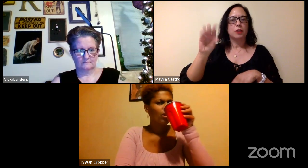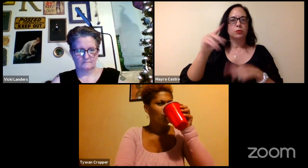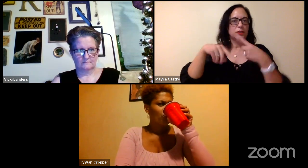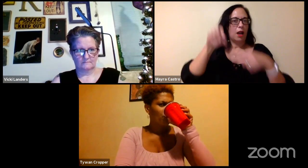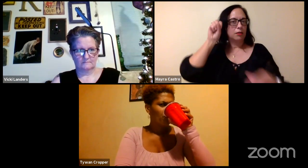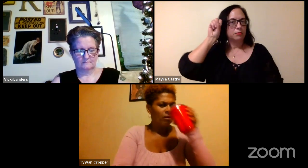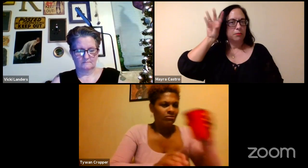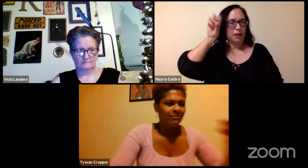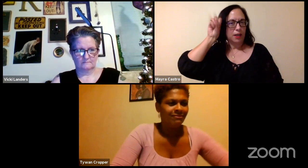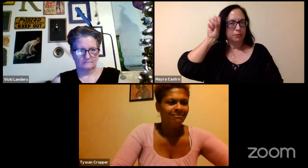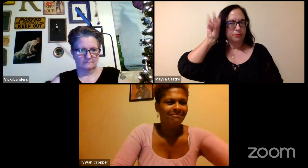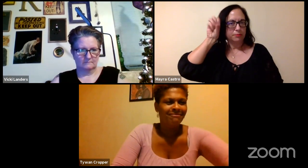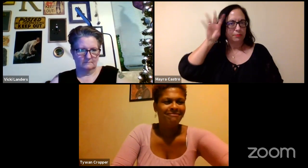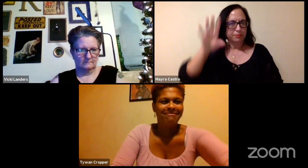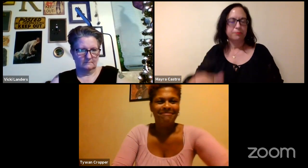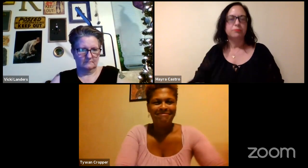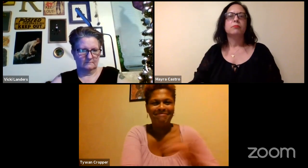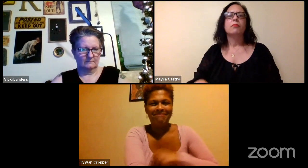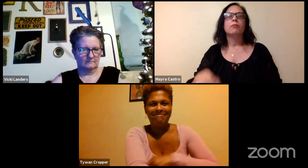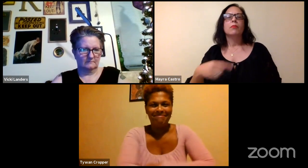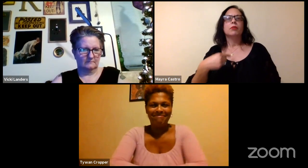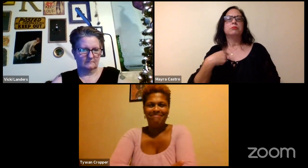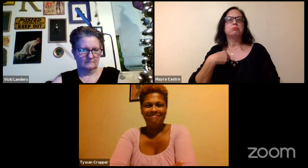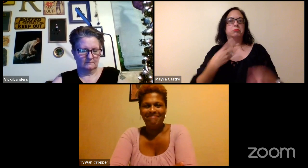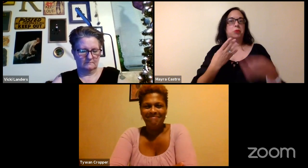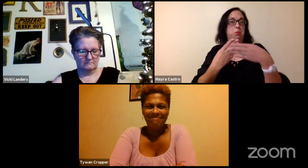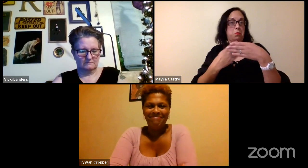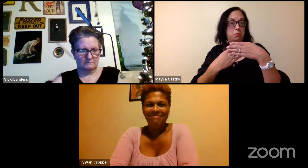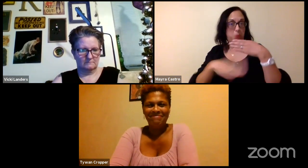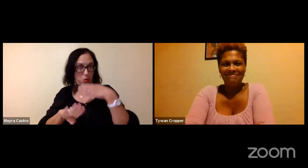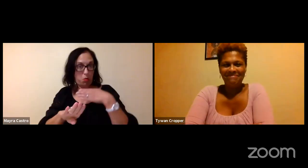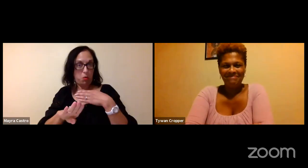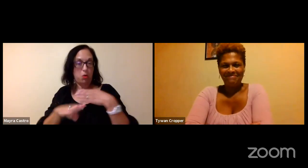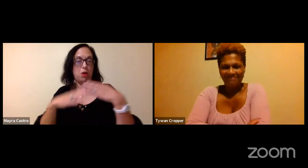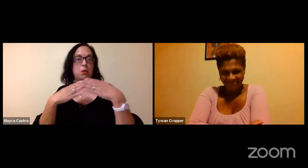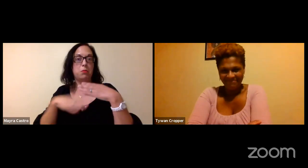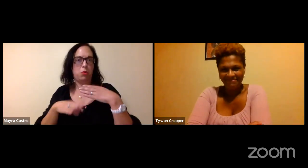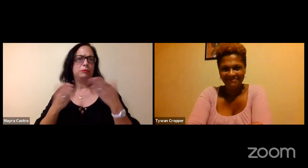is Mayra Castro. This is my sign name.